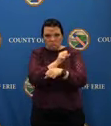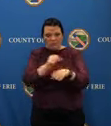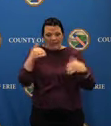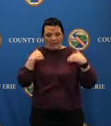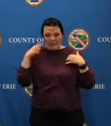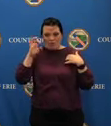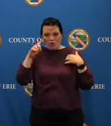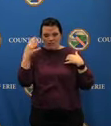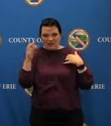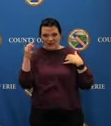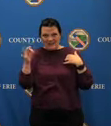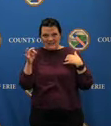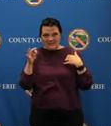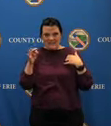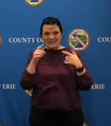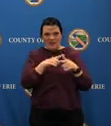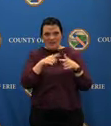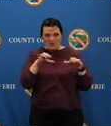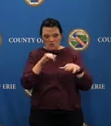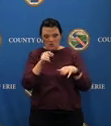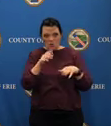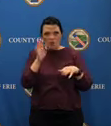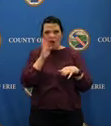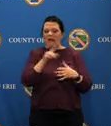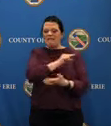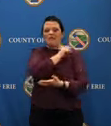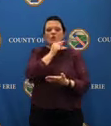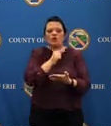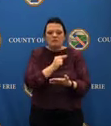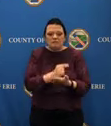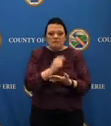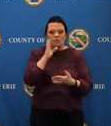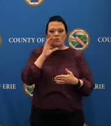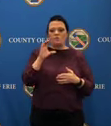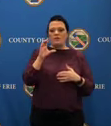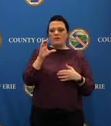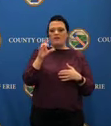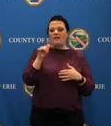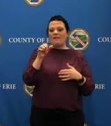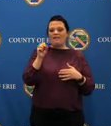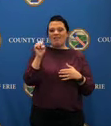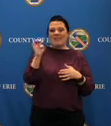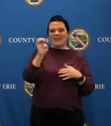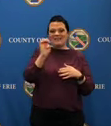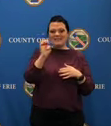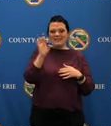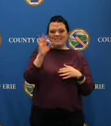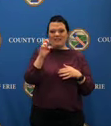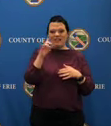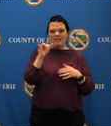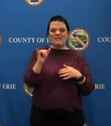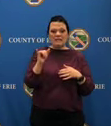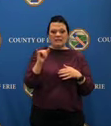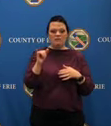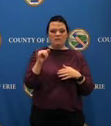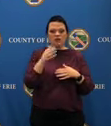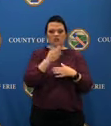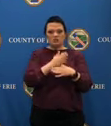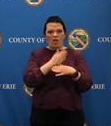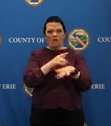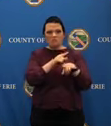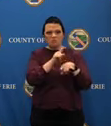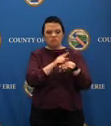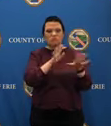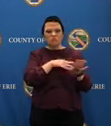COVID-19 and you do that, I guarantee you, you're going to get a Class E felony against you, an attempted assault in the second degree. So anybody who thinks it's funny to spit